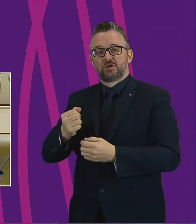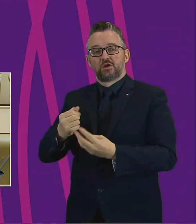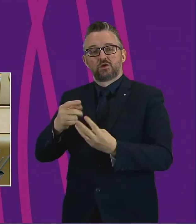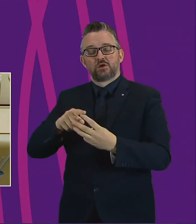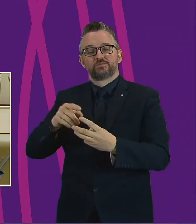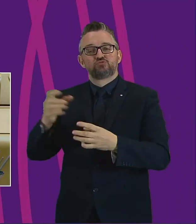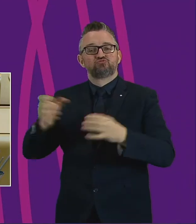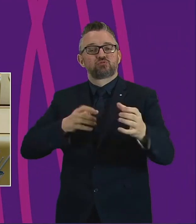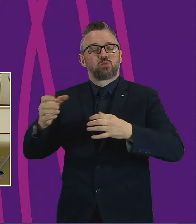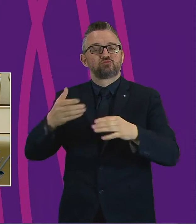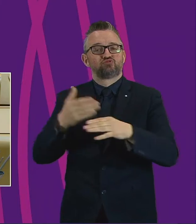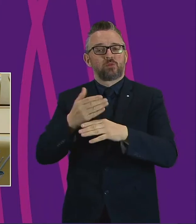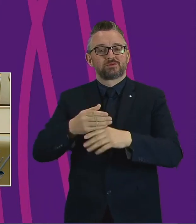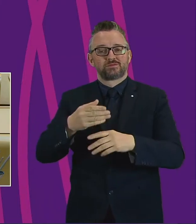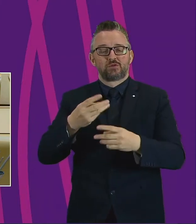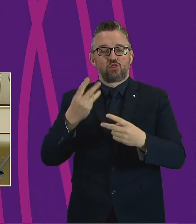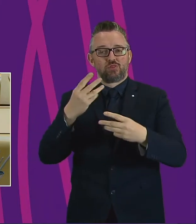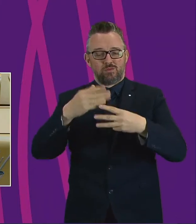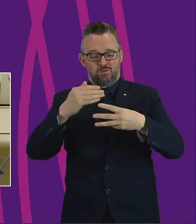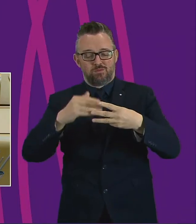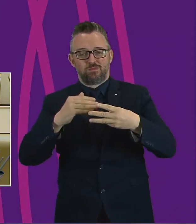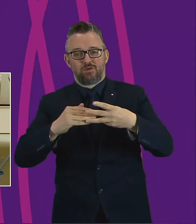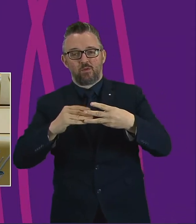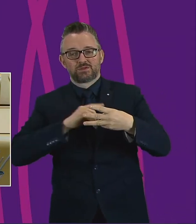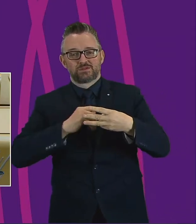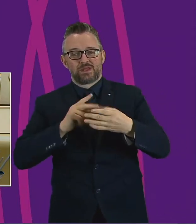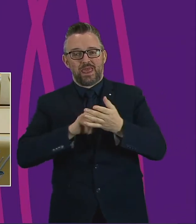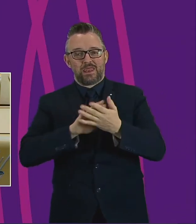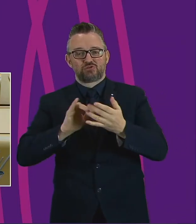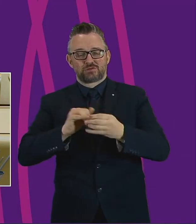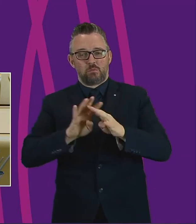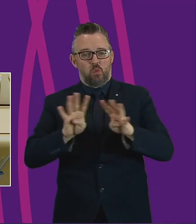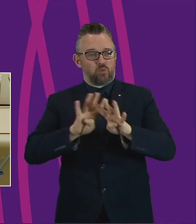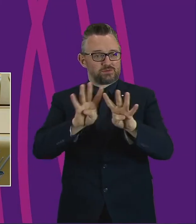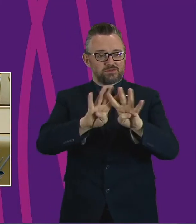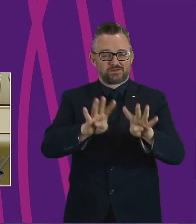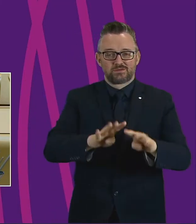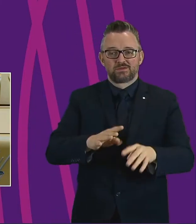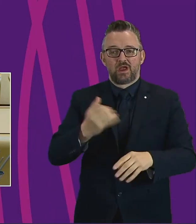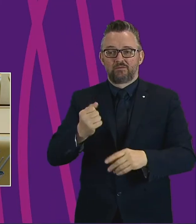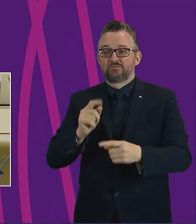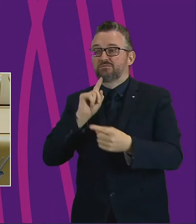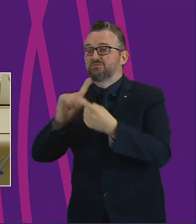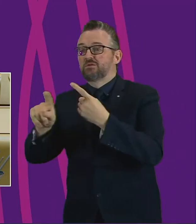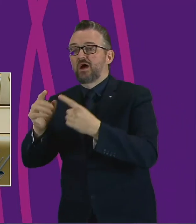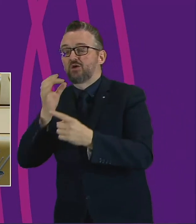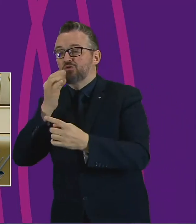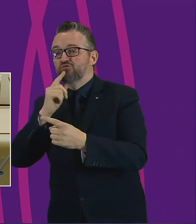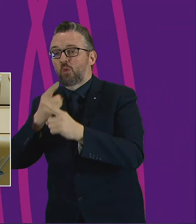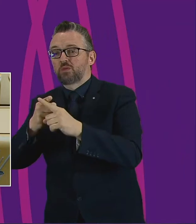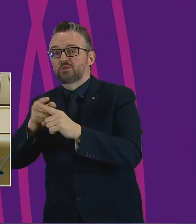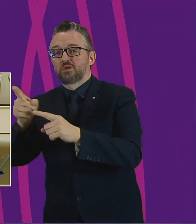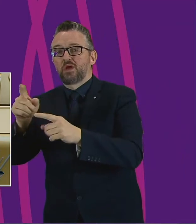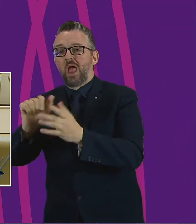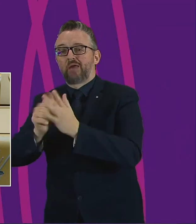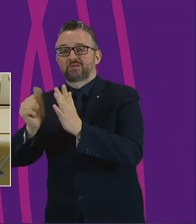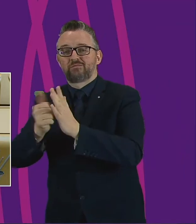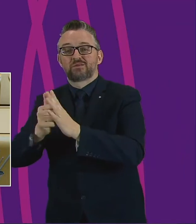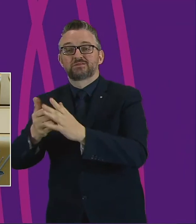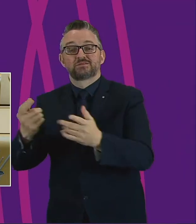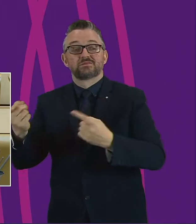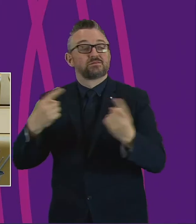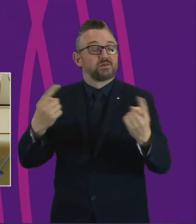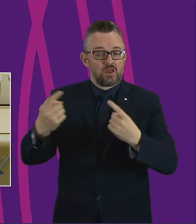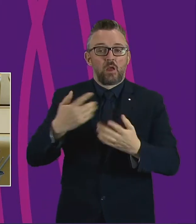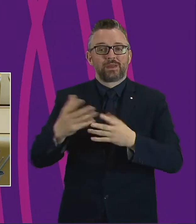recruitment exercise from NHS boards, from our returner pool, and of course from the adverts that we